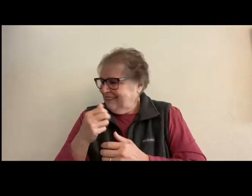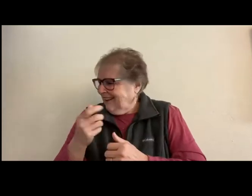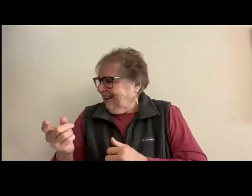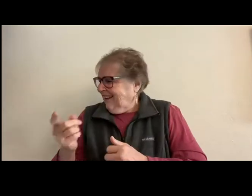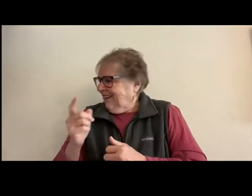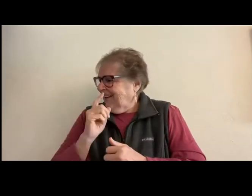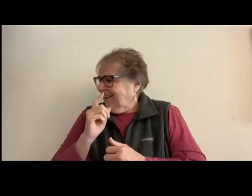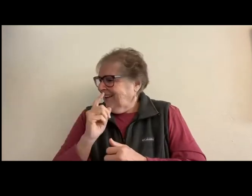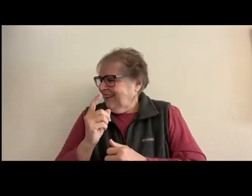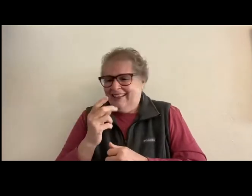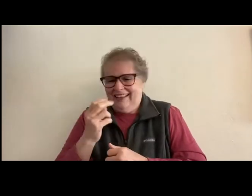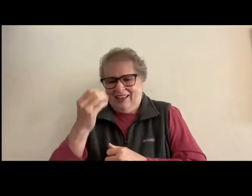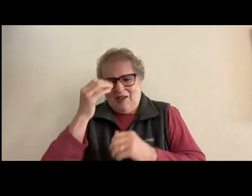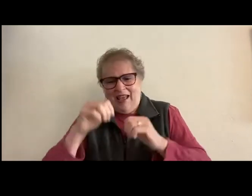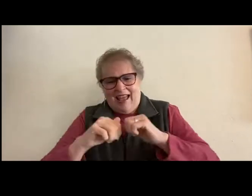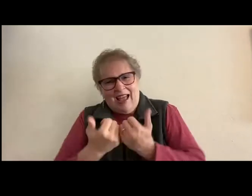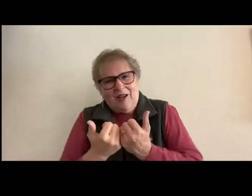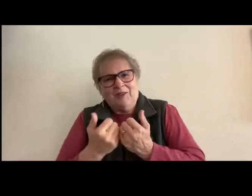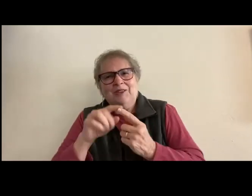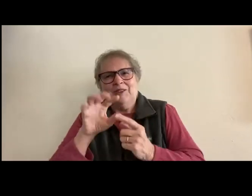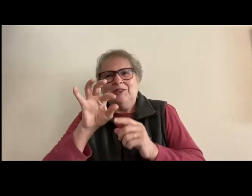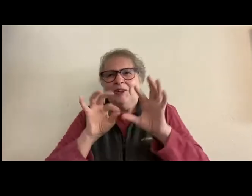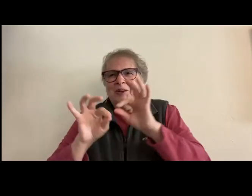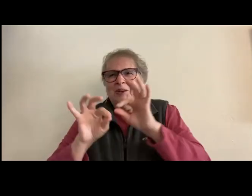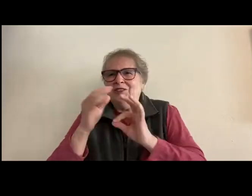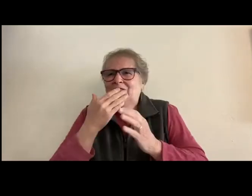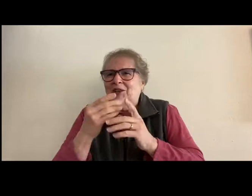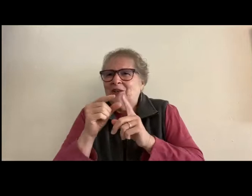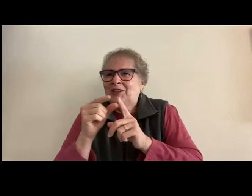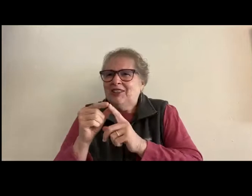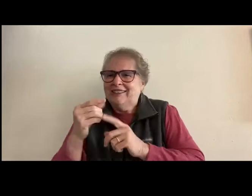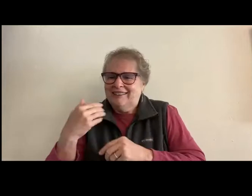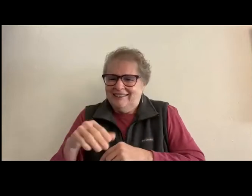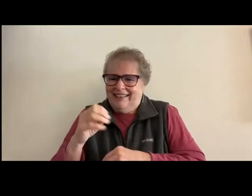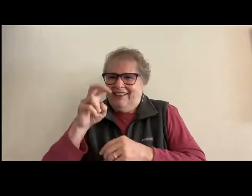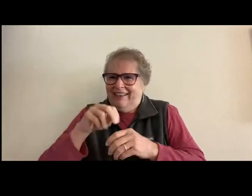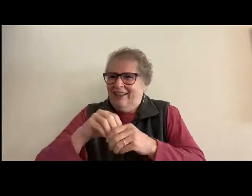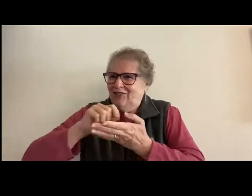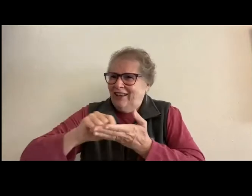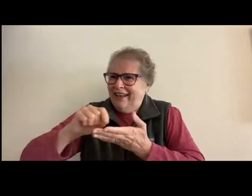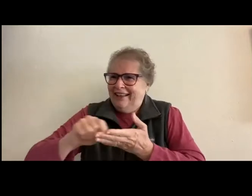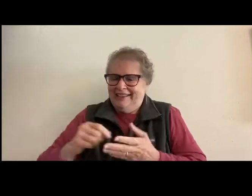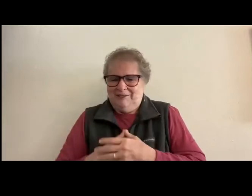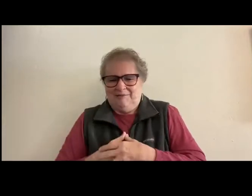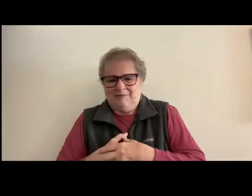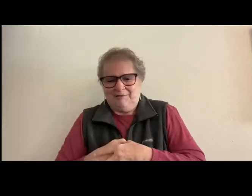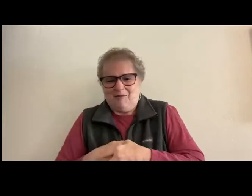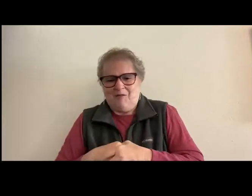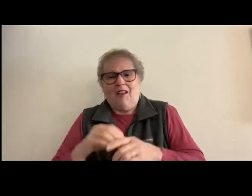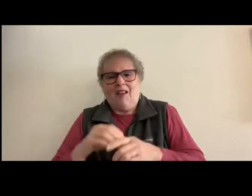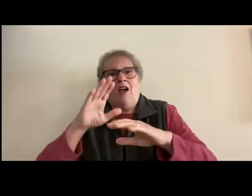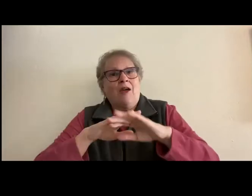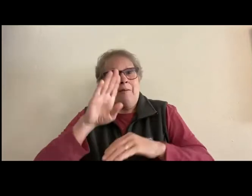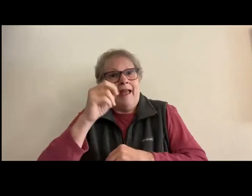really loved Joyce. And he knew how to choose good words, you know, even in his writing.